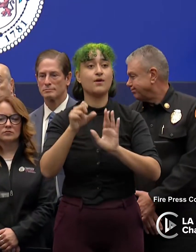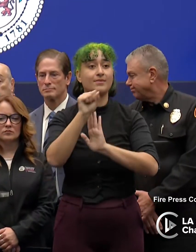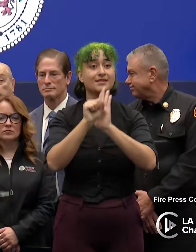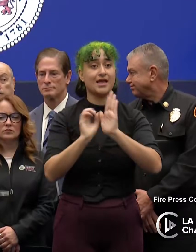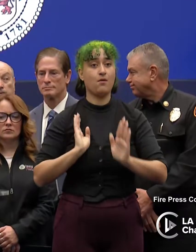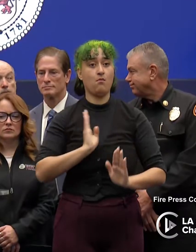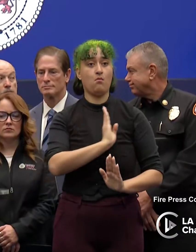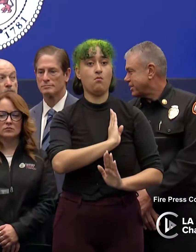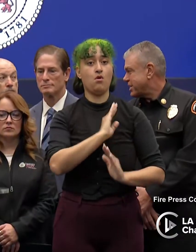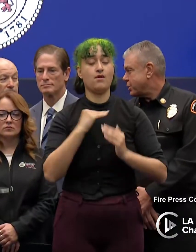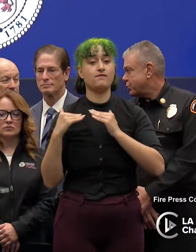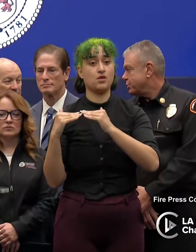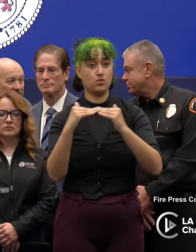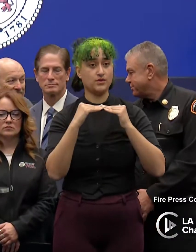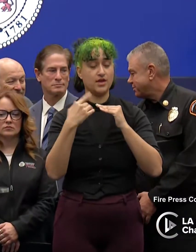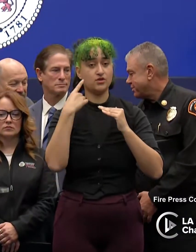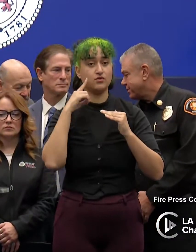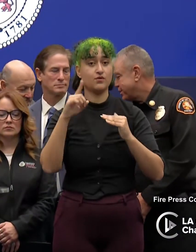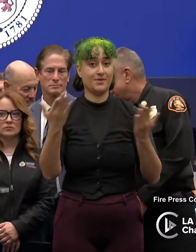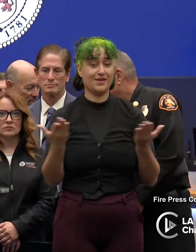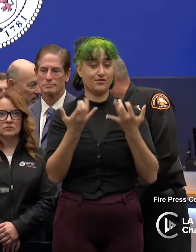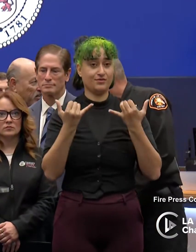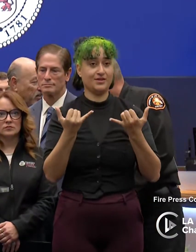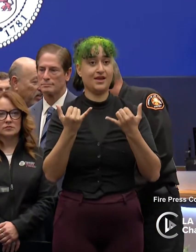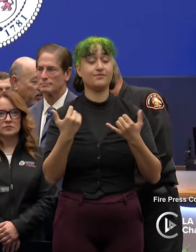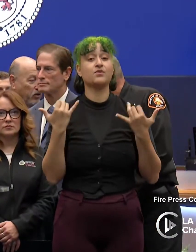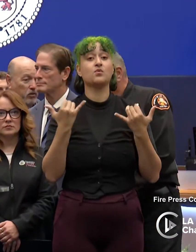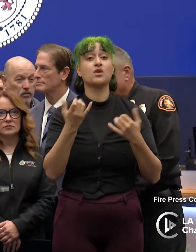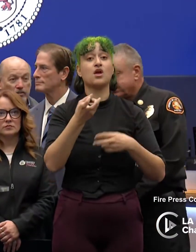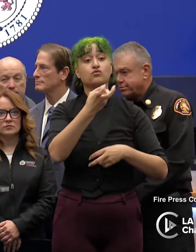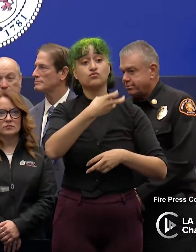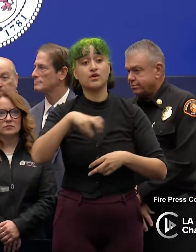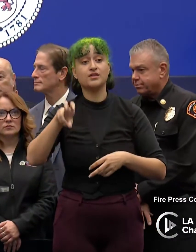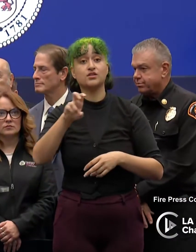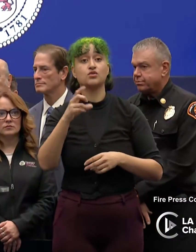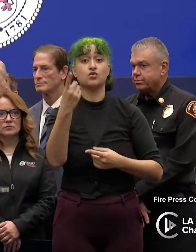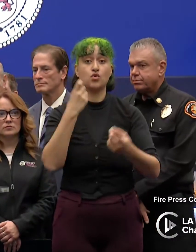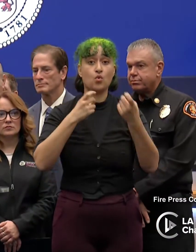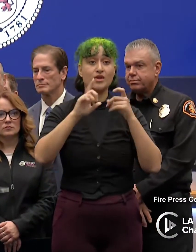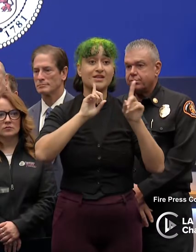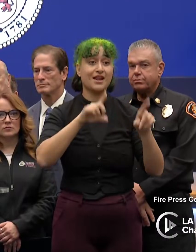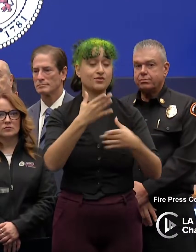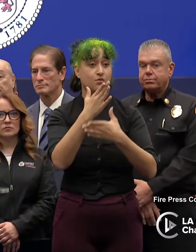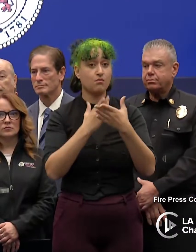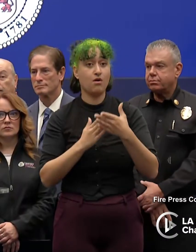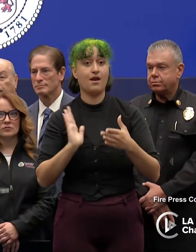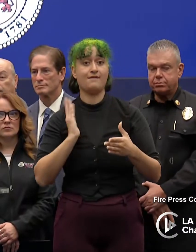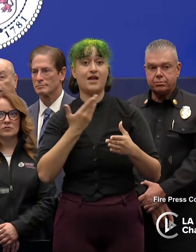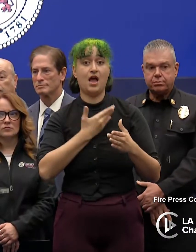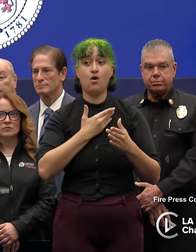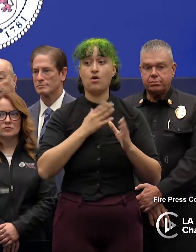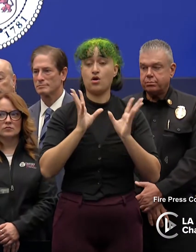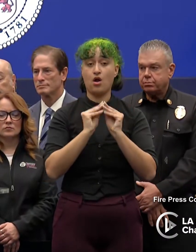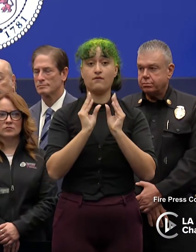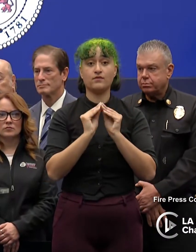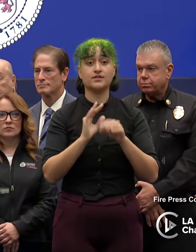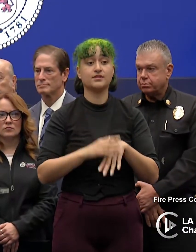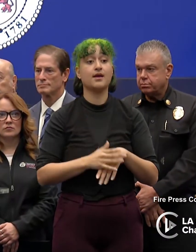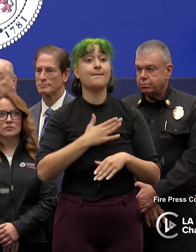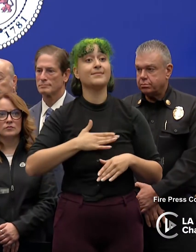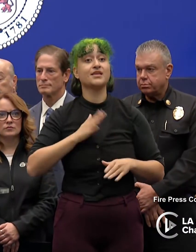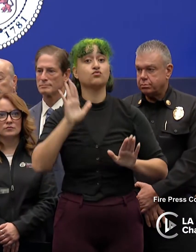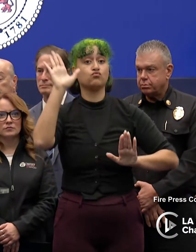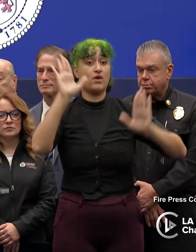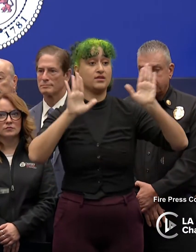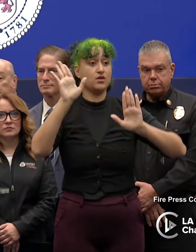Board of Equalization for being here today. We will now transition to the question and answer portion of our press conference. Please raise your